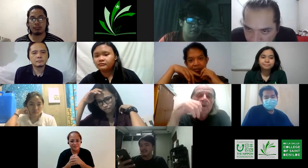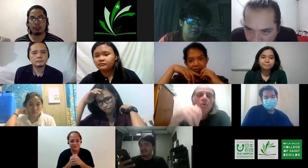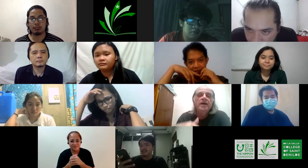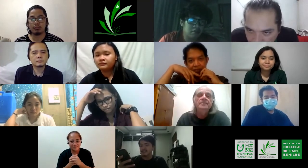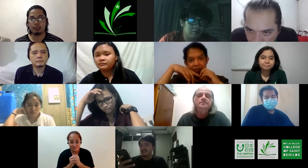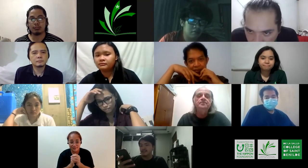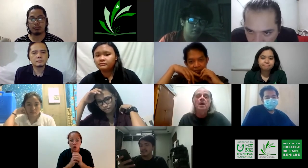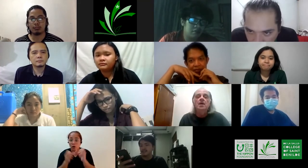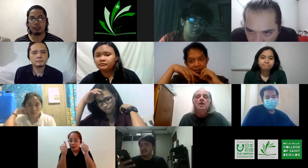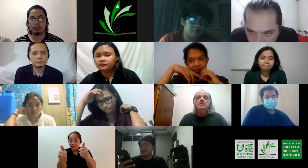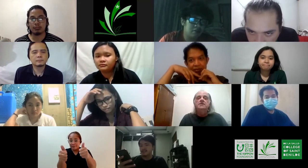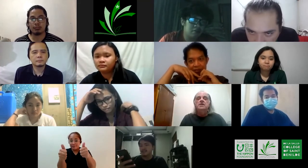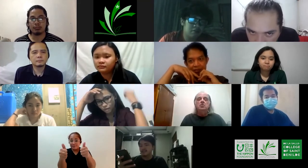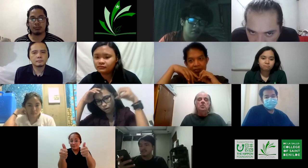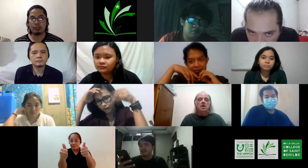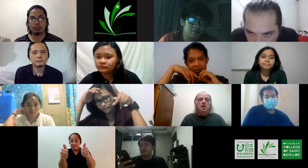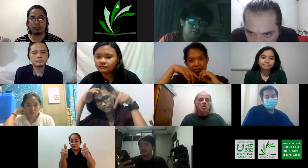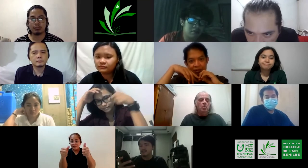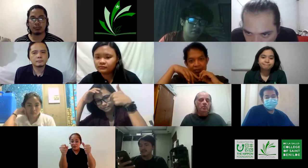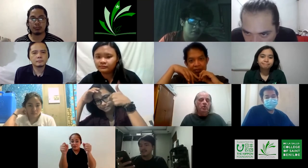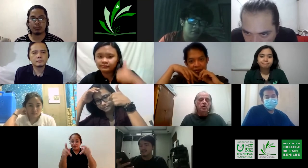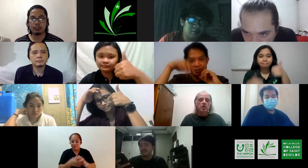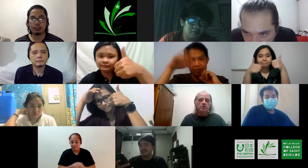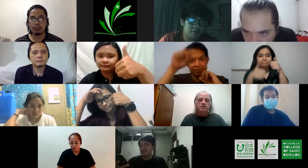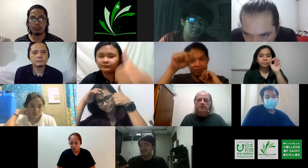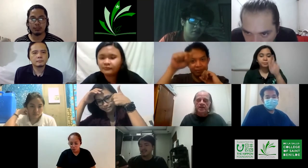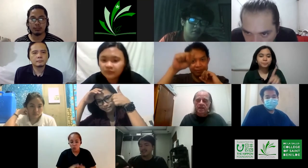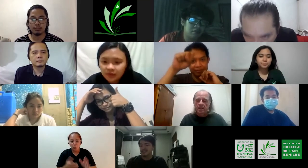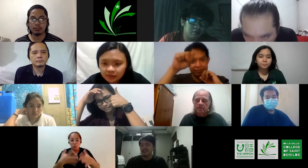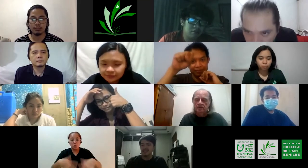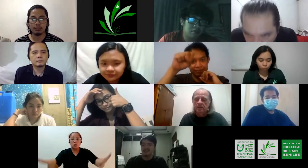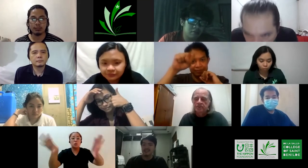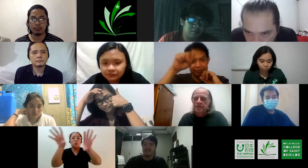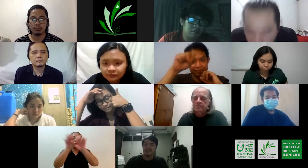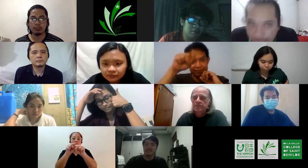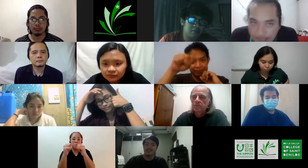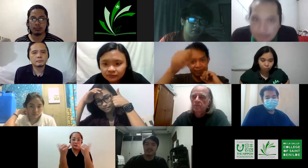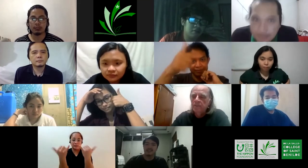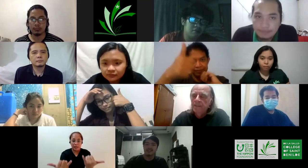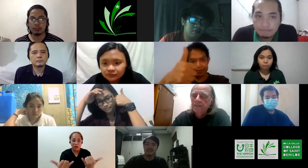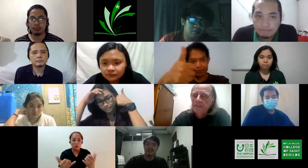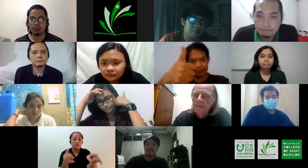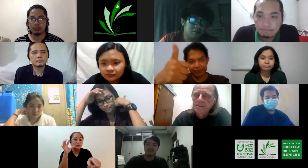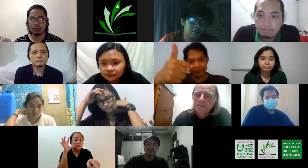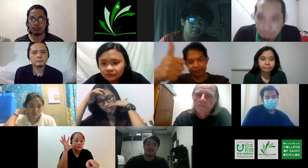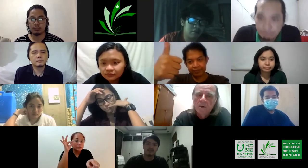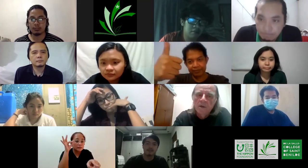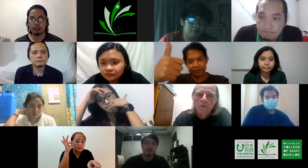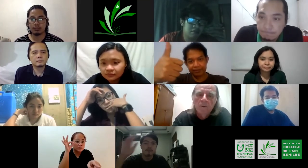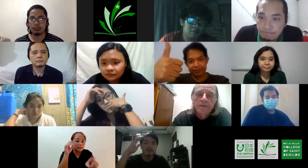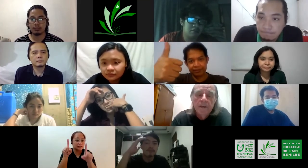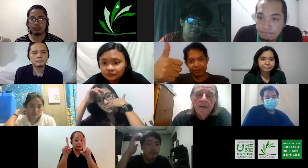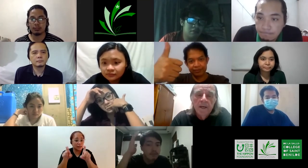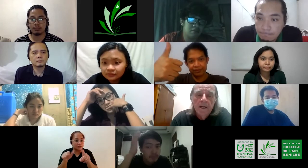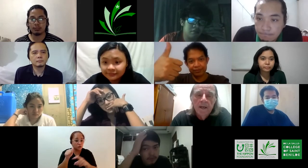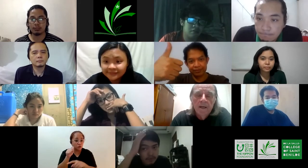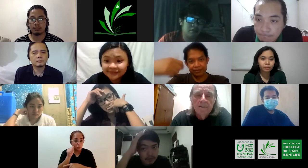Okay, so we will close for now. Jasmine, you will take the test tomorrow